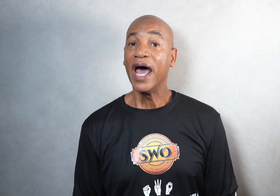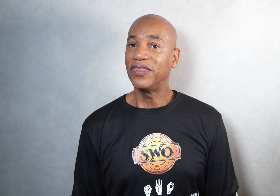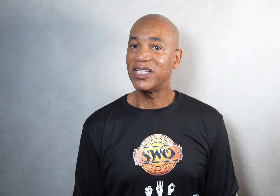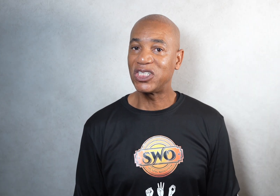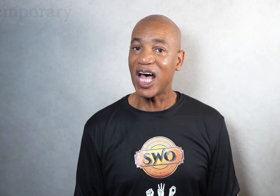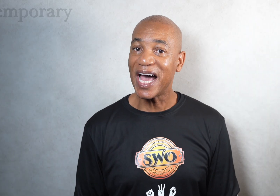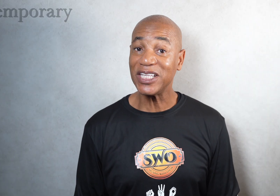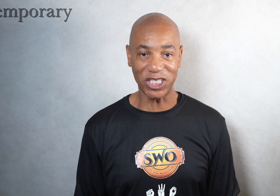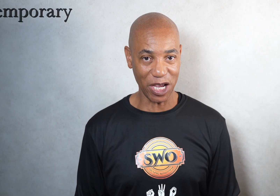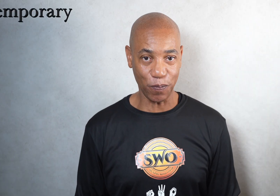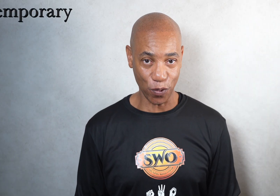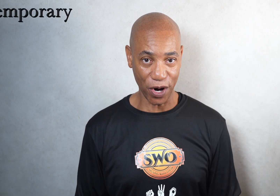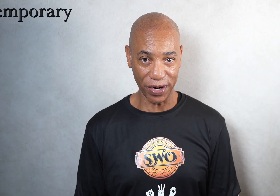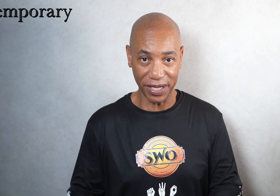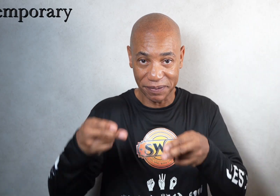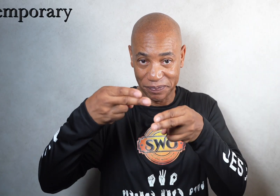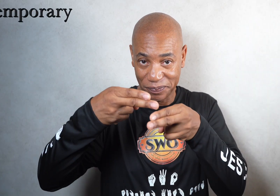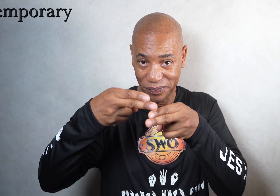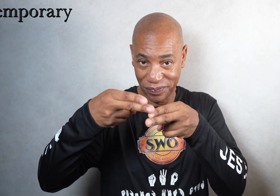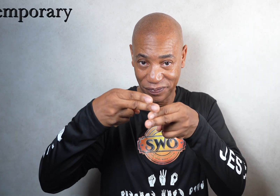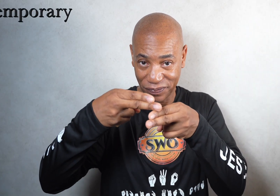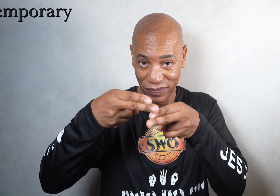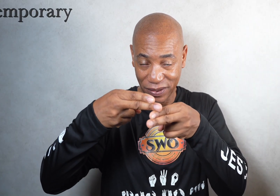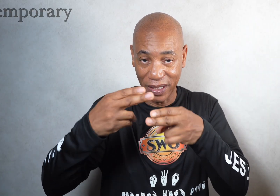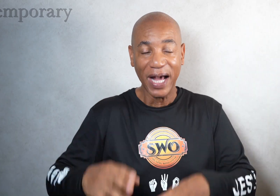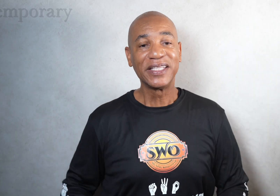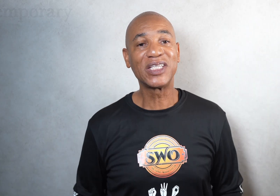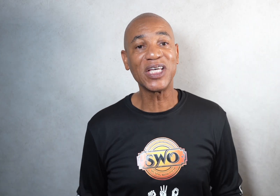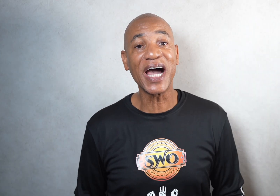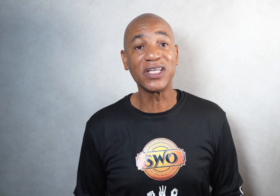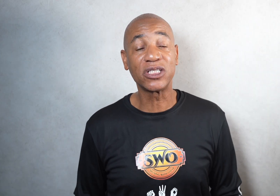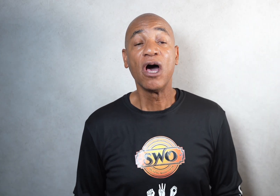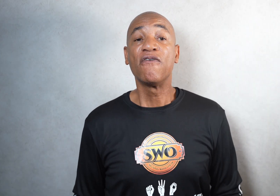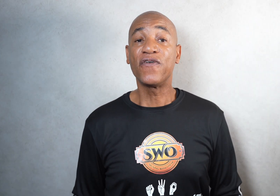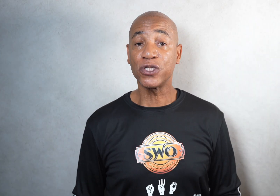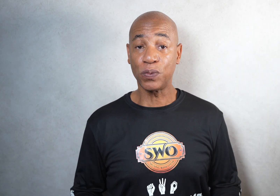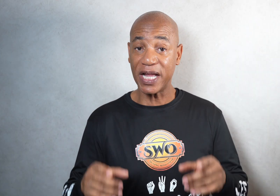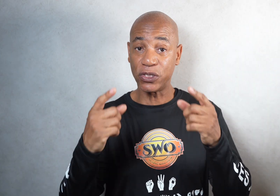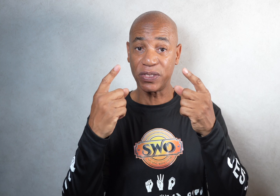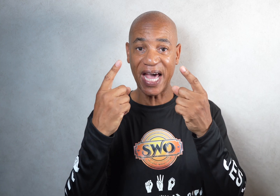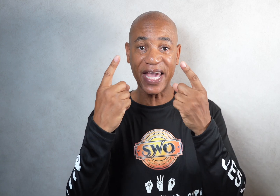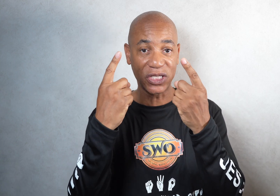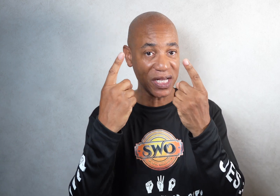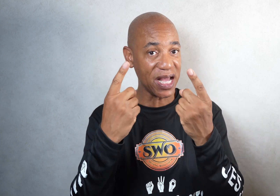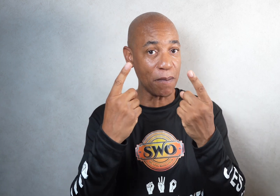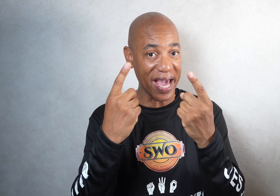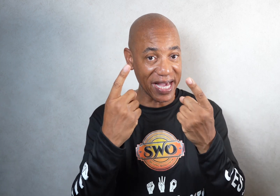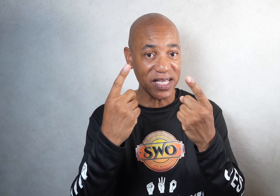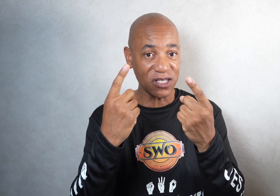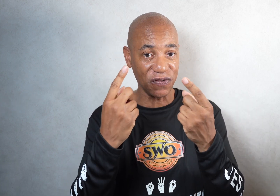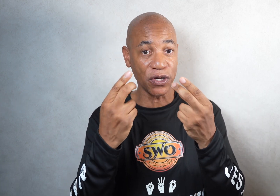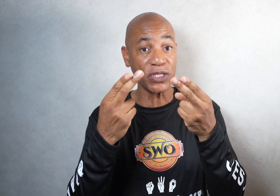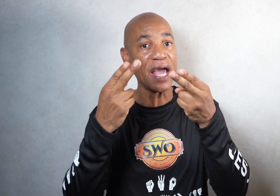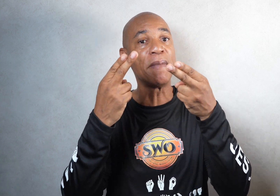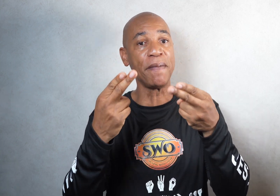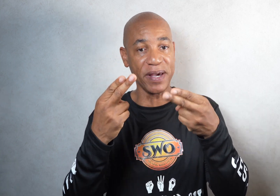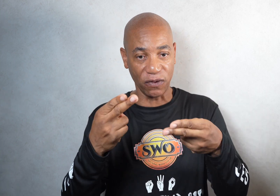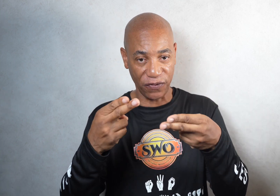The sign temporary. The sign is, first what I do is I extend out my index fingers and my middle